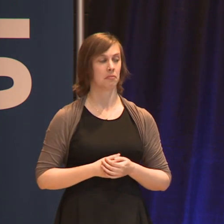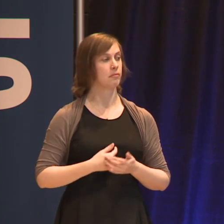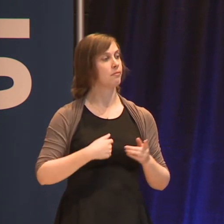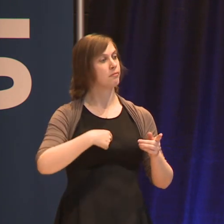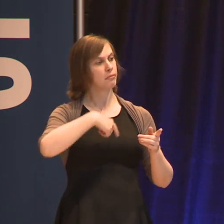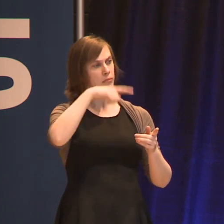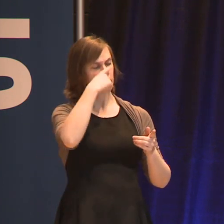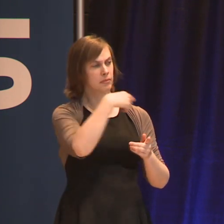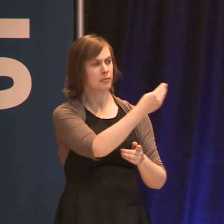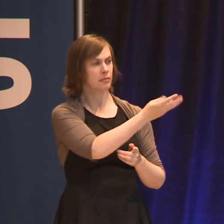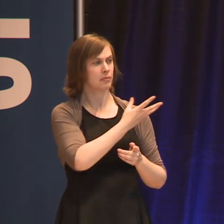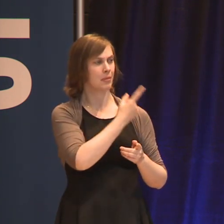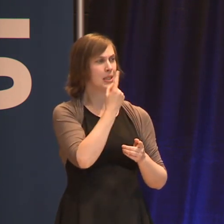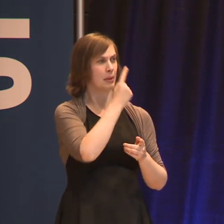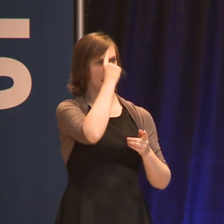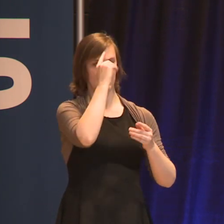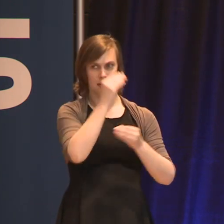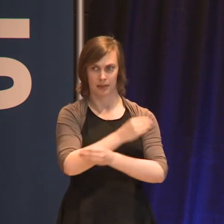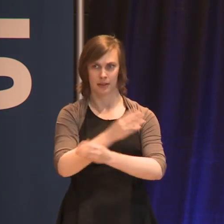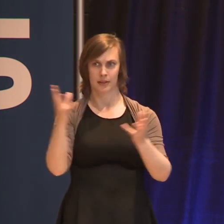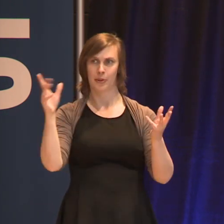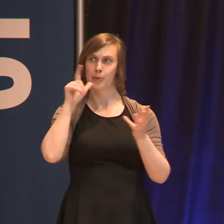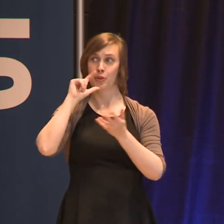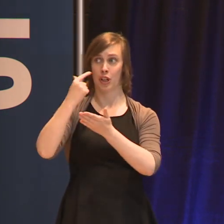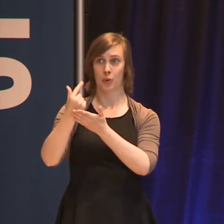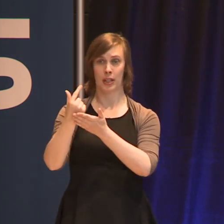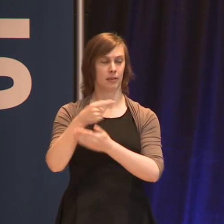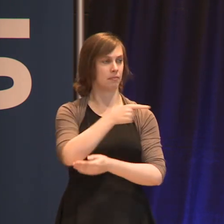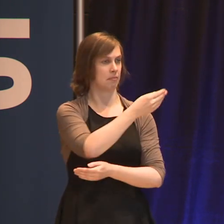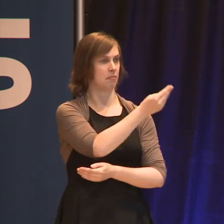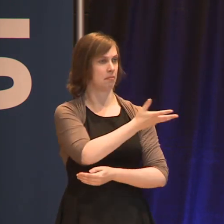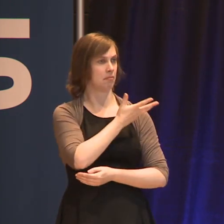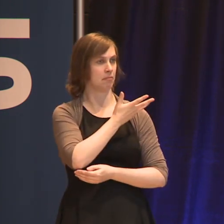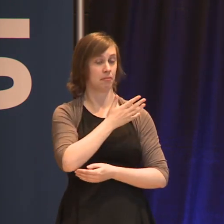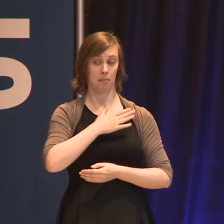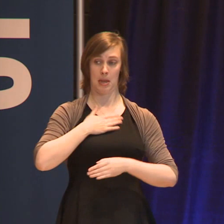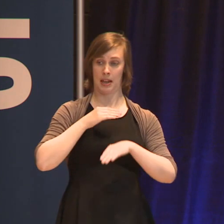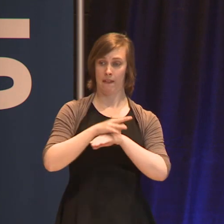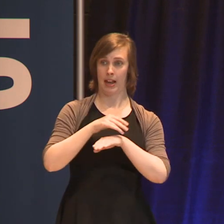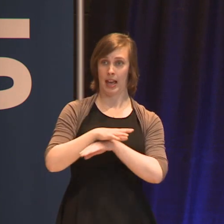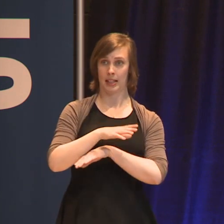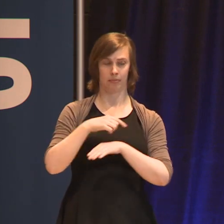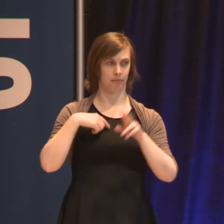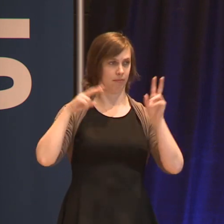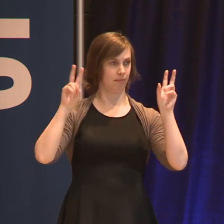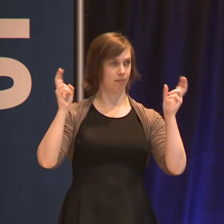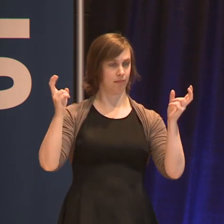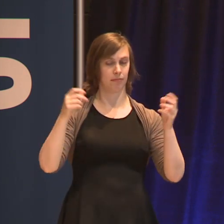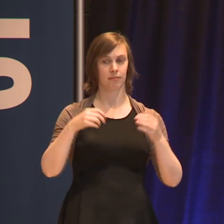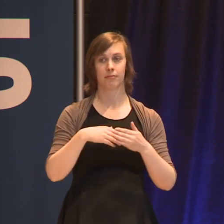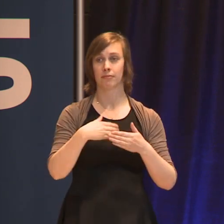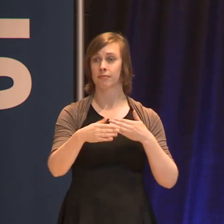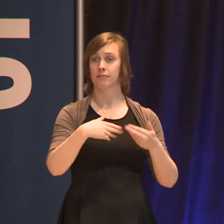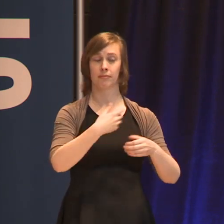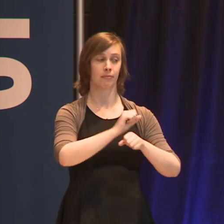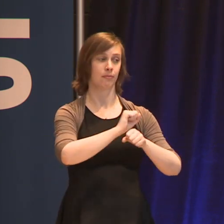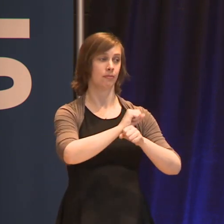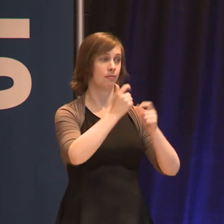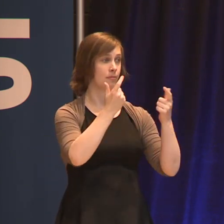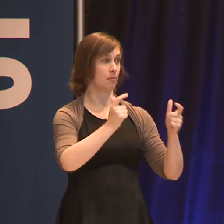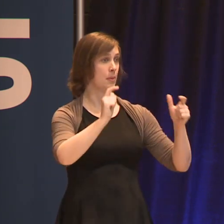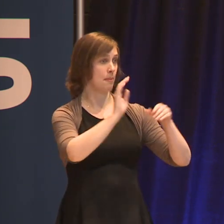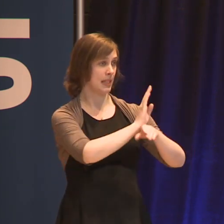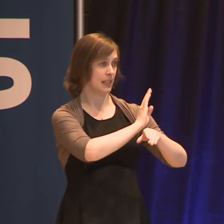graduates, he said, and I quote, "My advice would be, whether you're working for a large business,